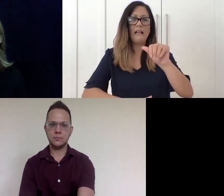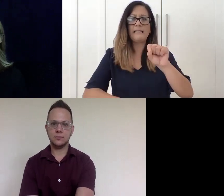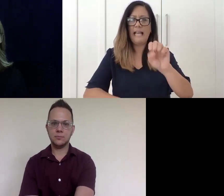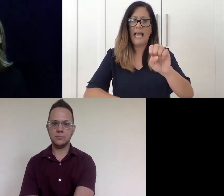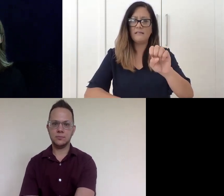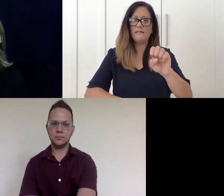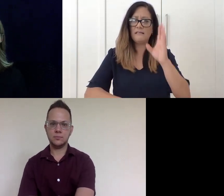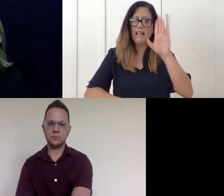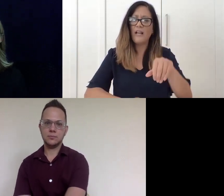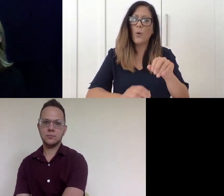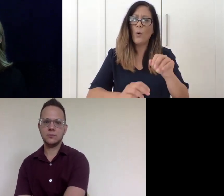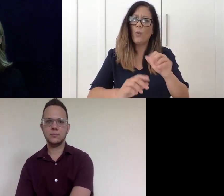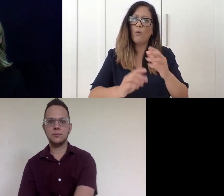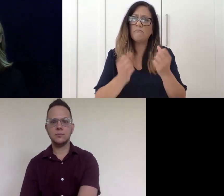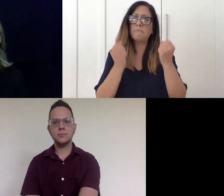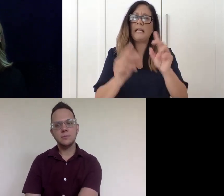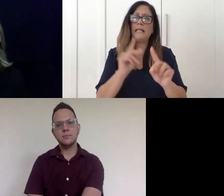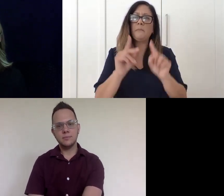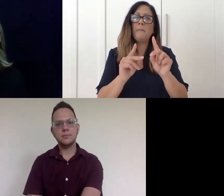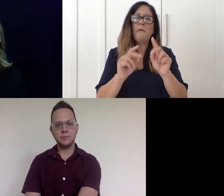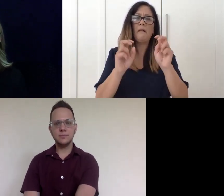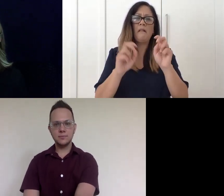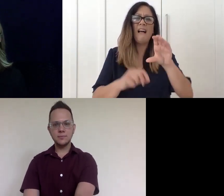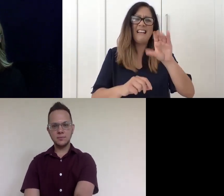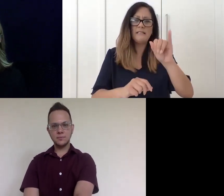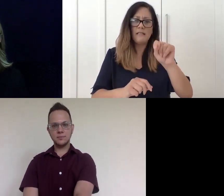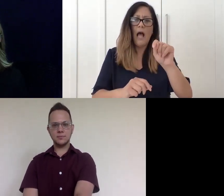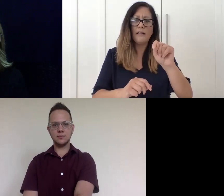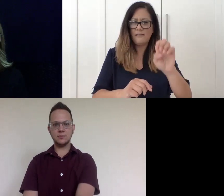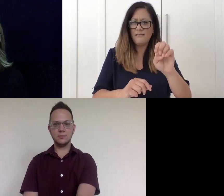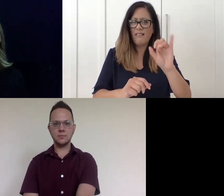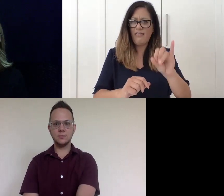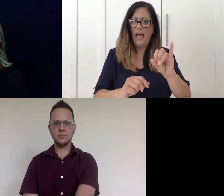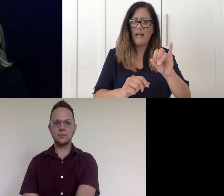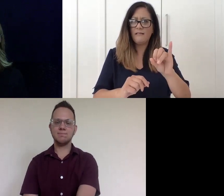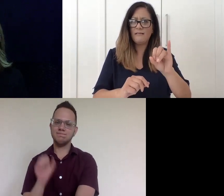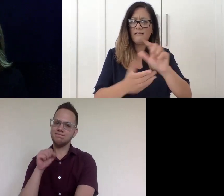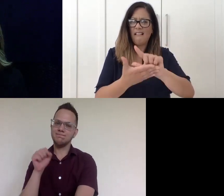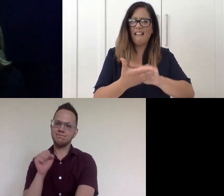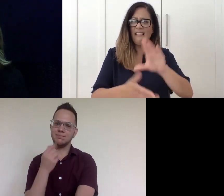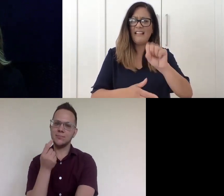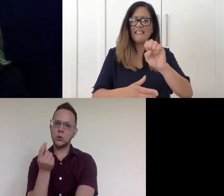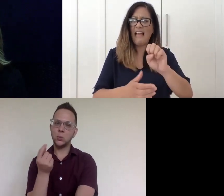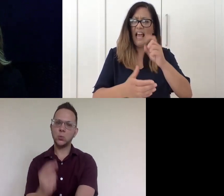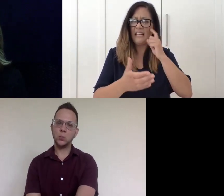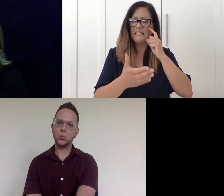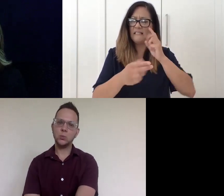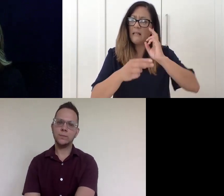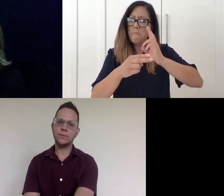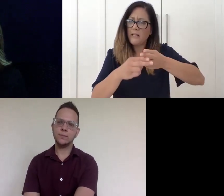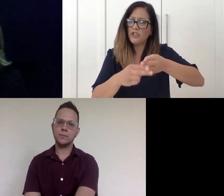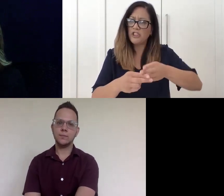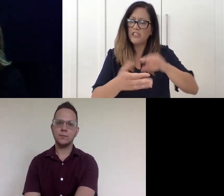there was a historically famous case, and that a lot of people cite that case.